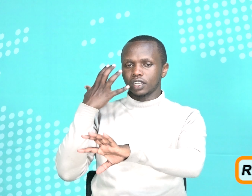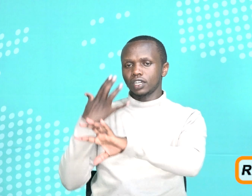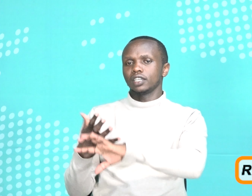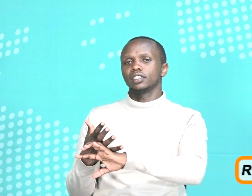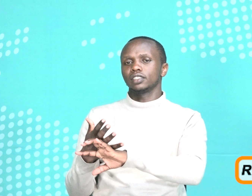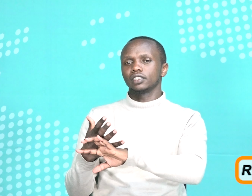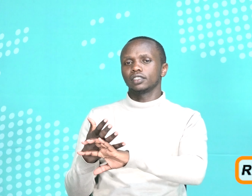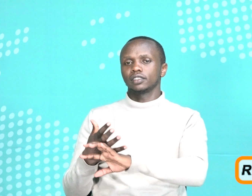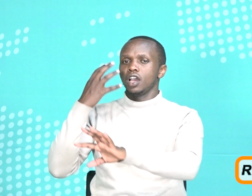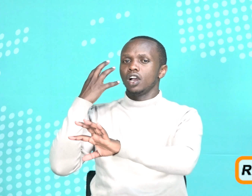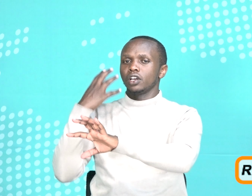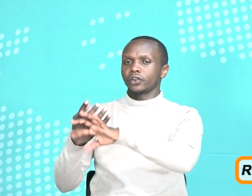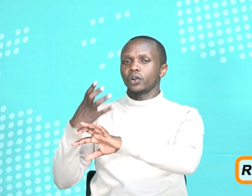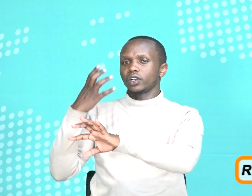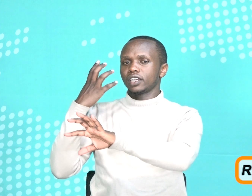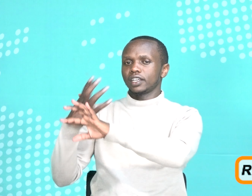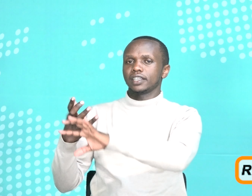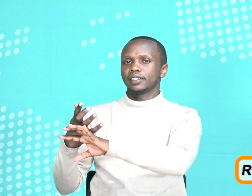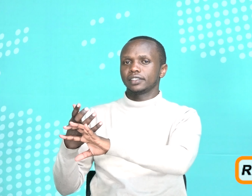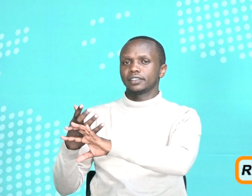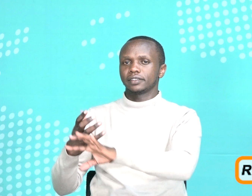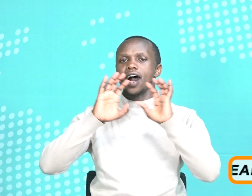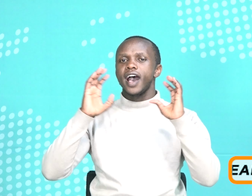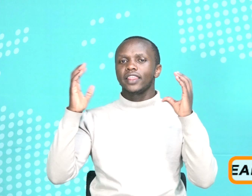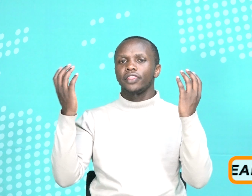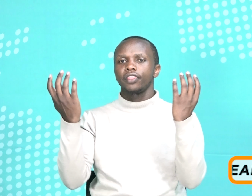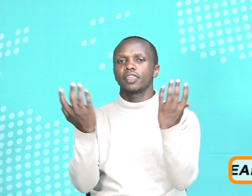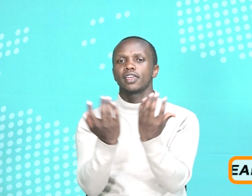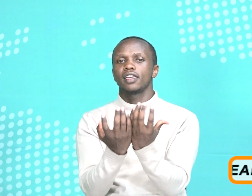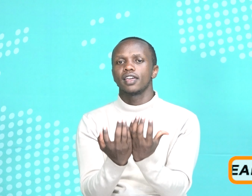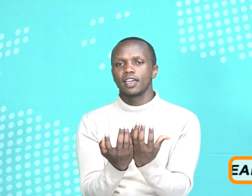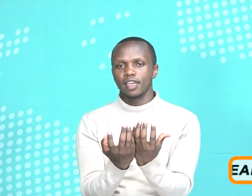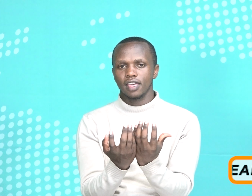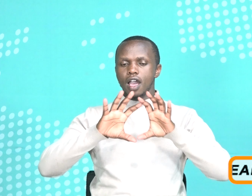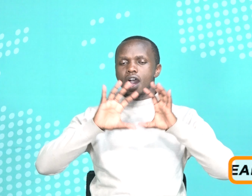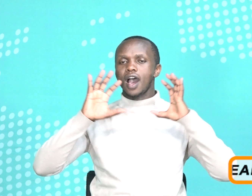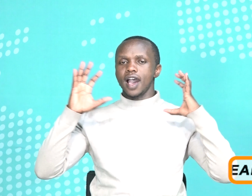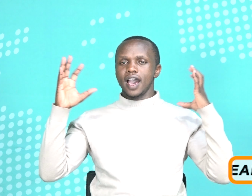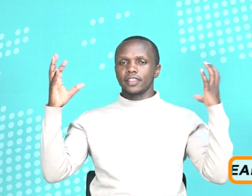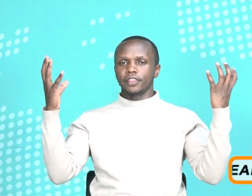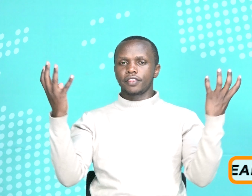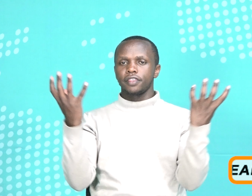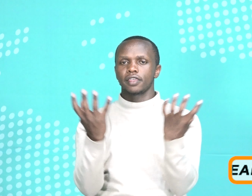rock, rock, earth, earth,